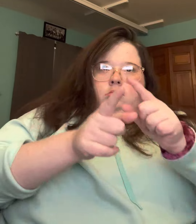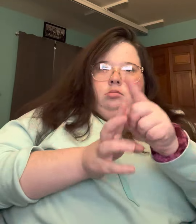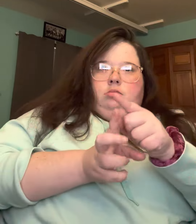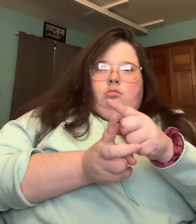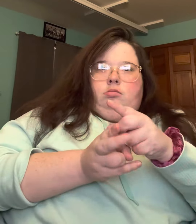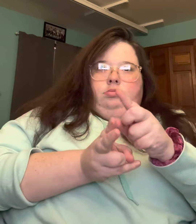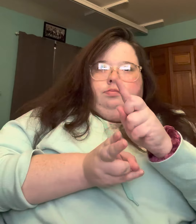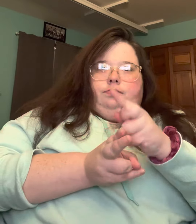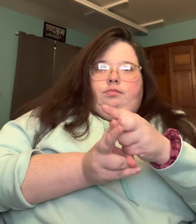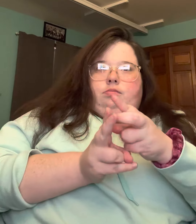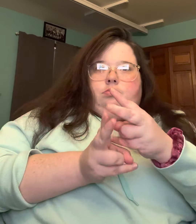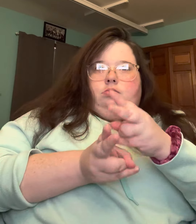name,